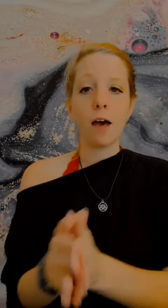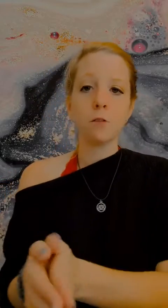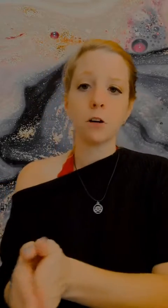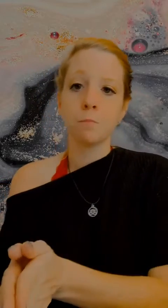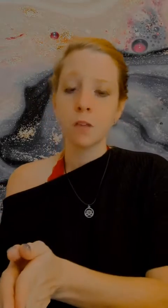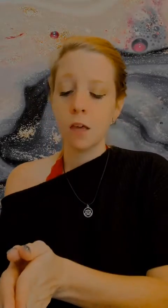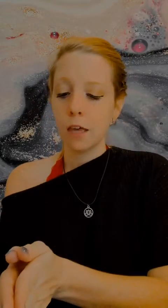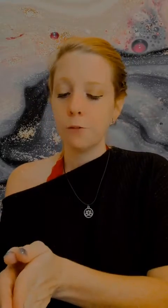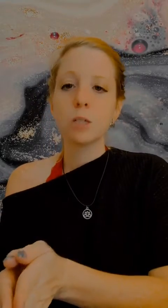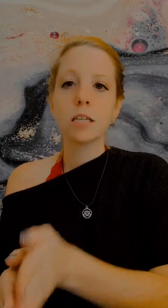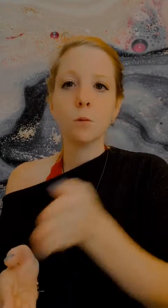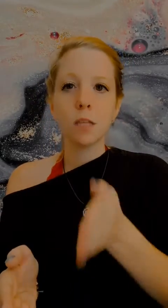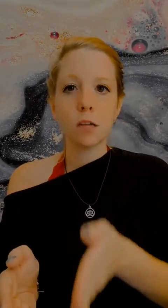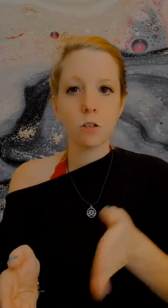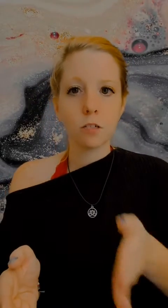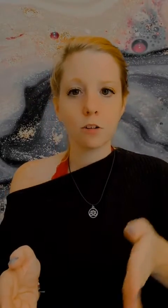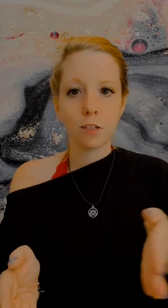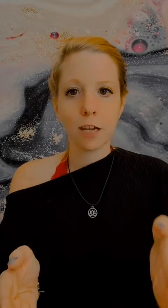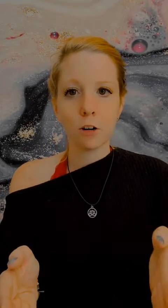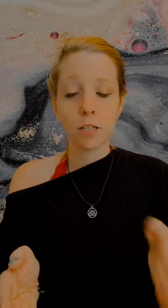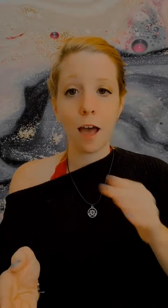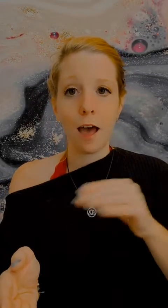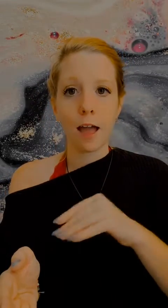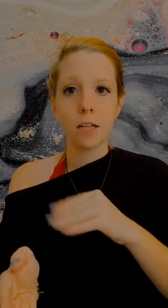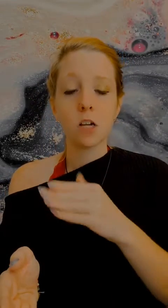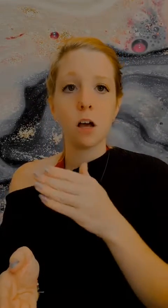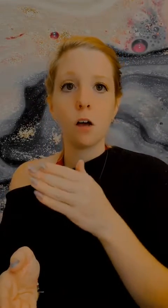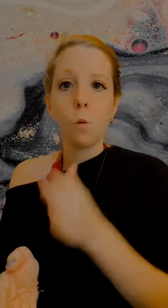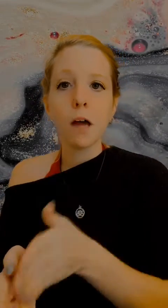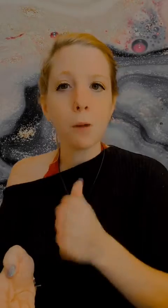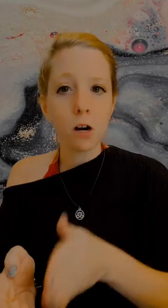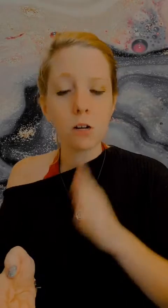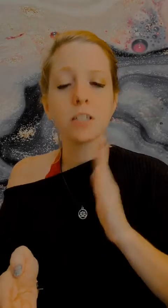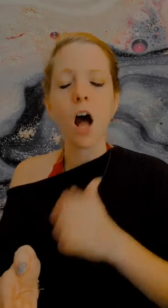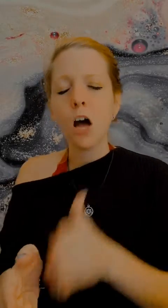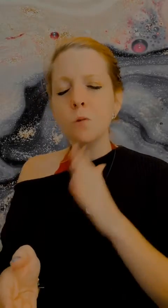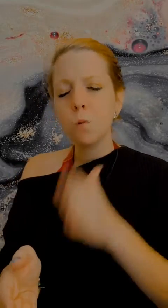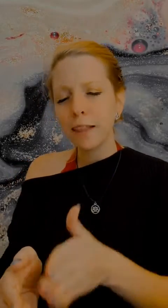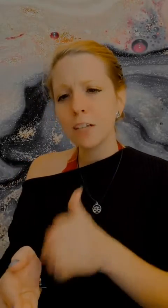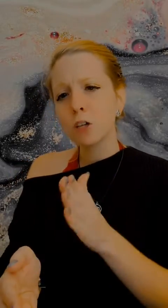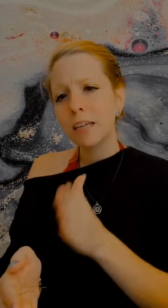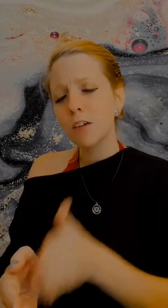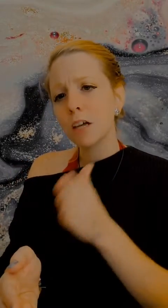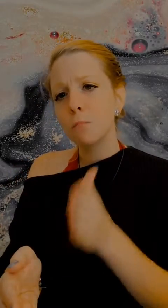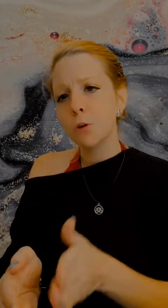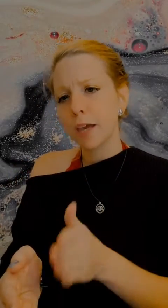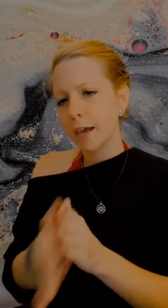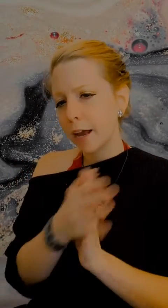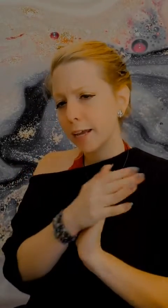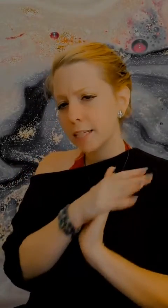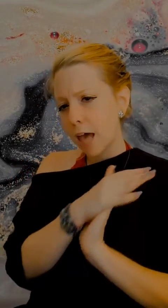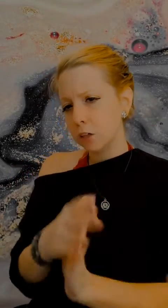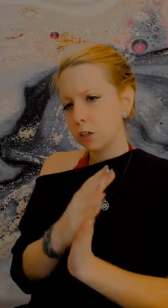However, if we're dealing with years and years and years and one partner is unwilling to even communicate, I can tell